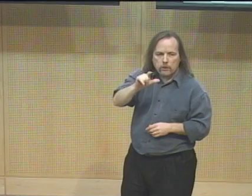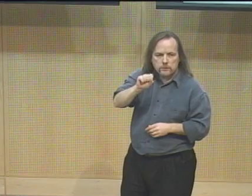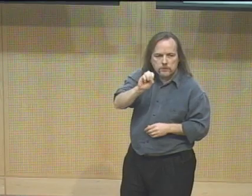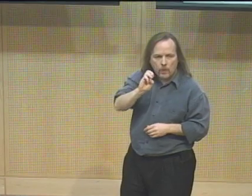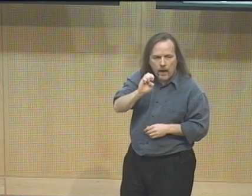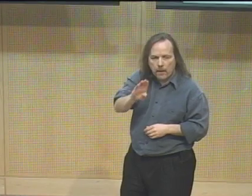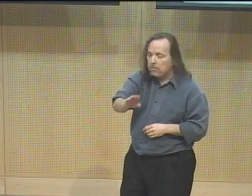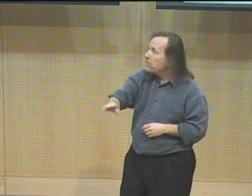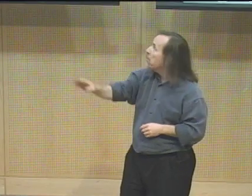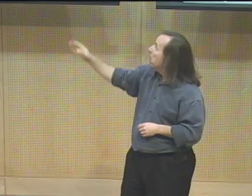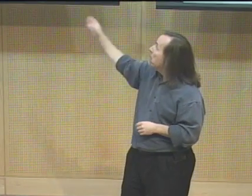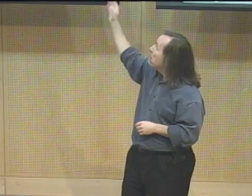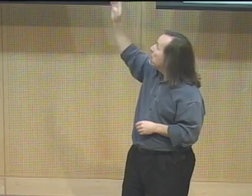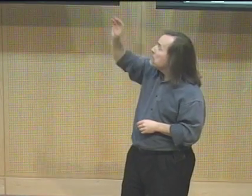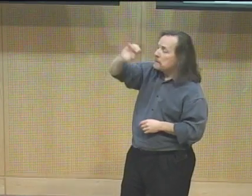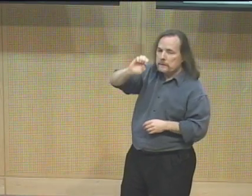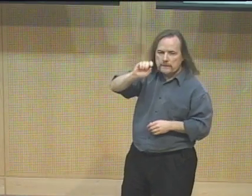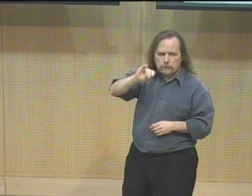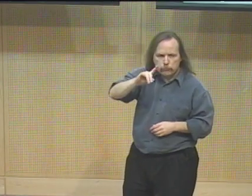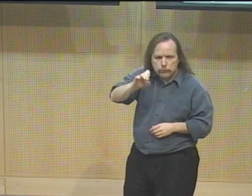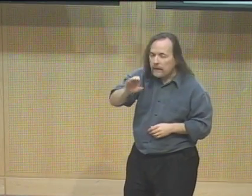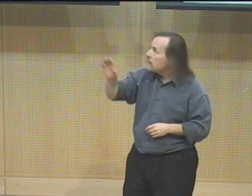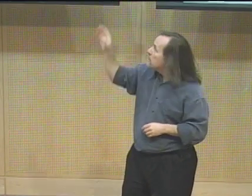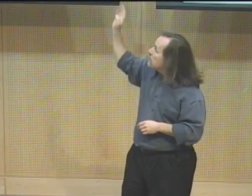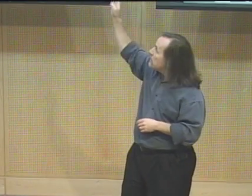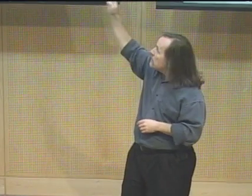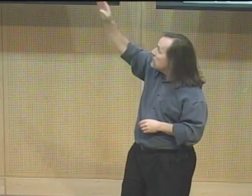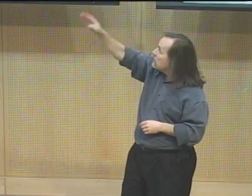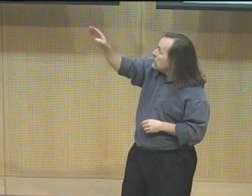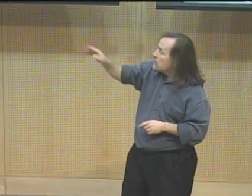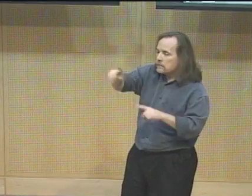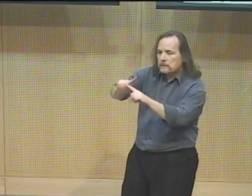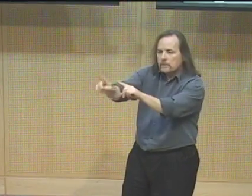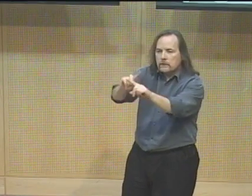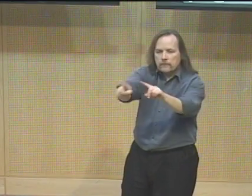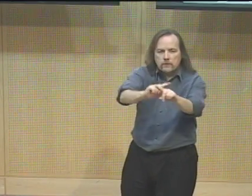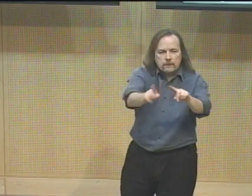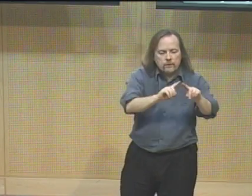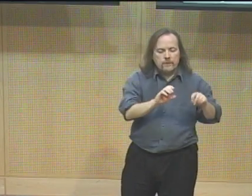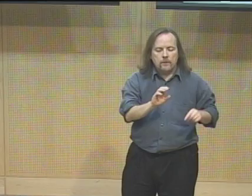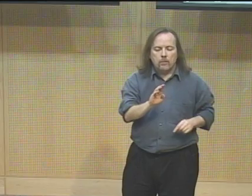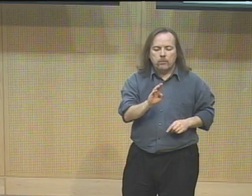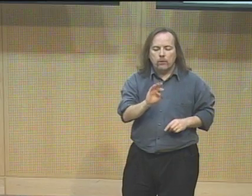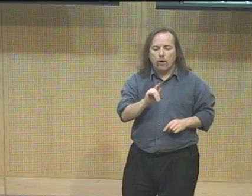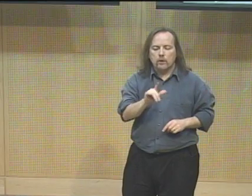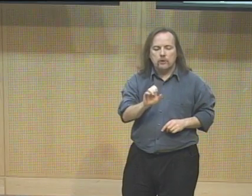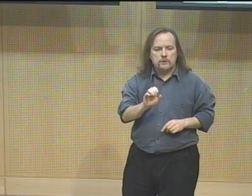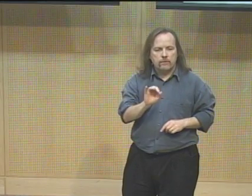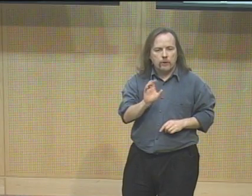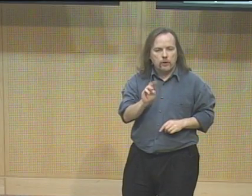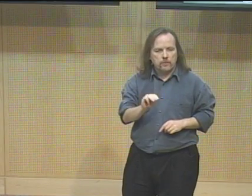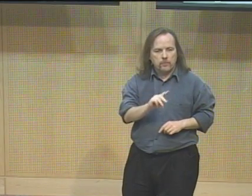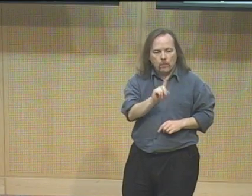through brokers. I have the names of many brokerage firms on the slide, like Edward